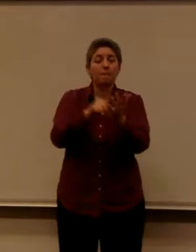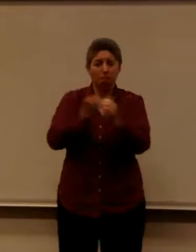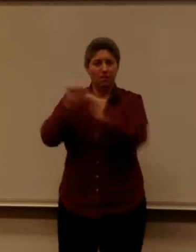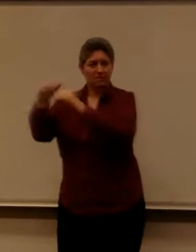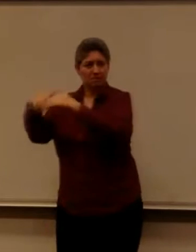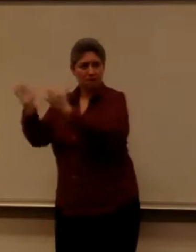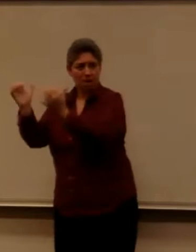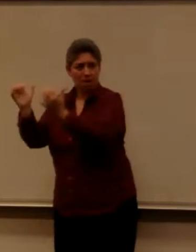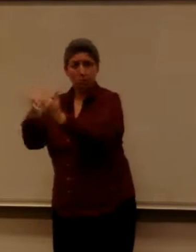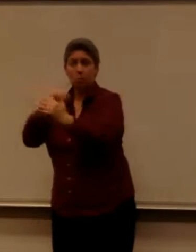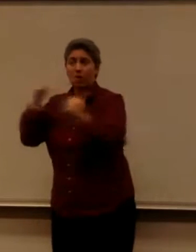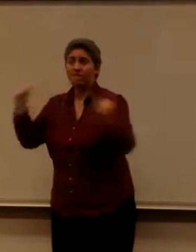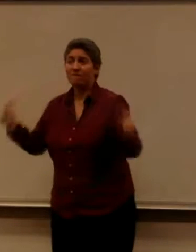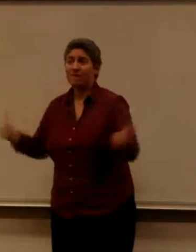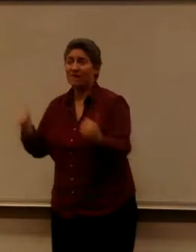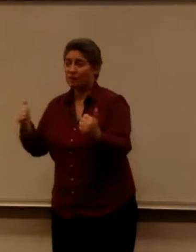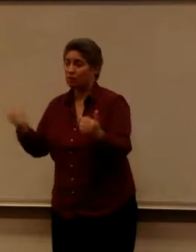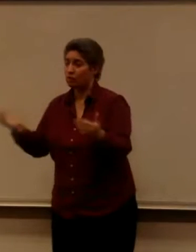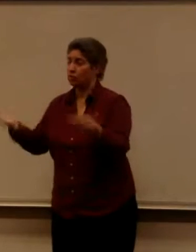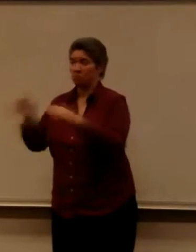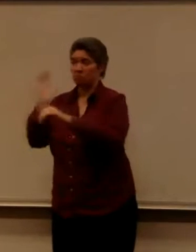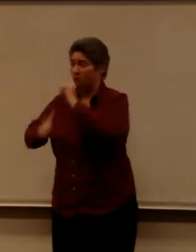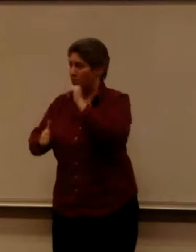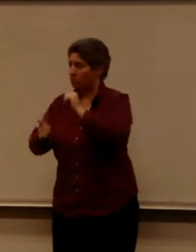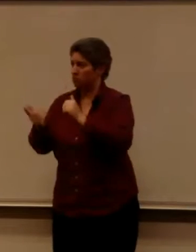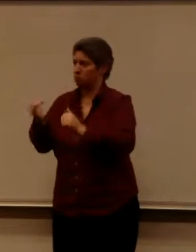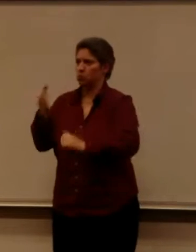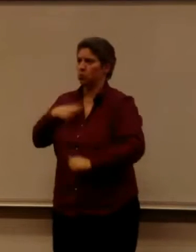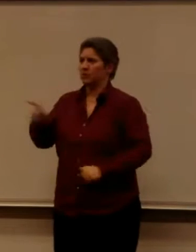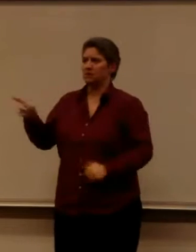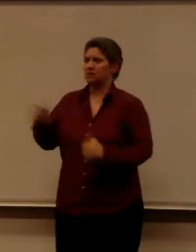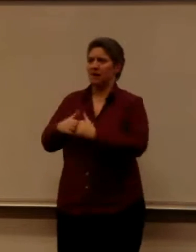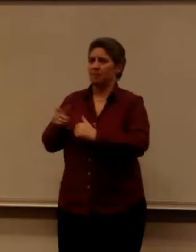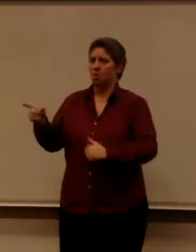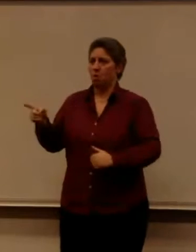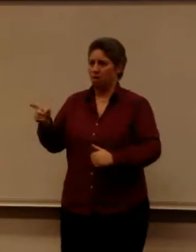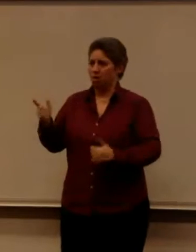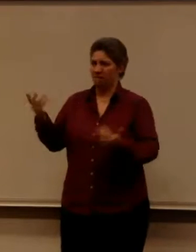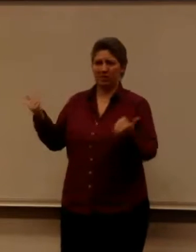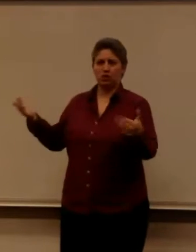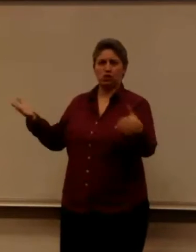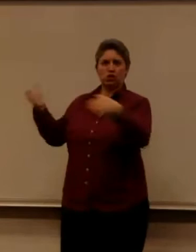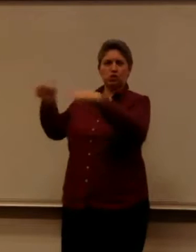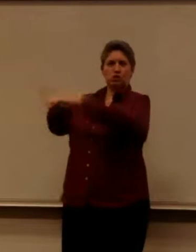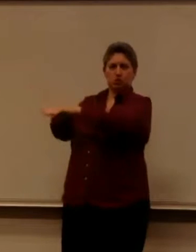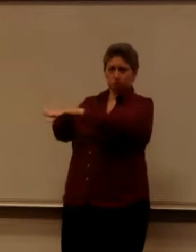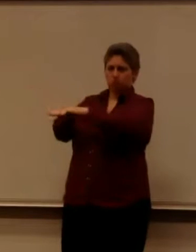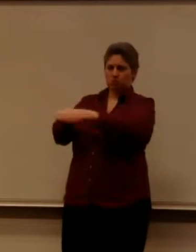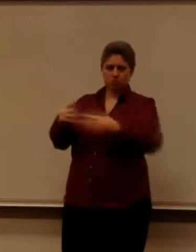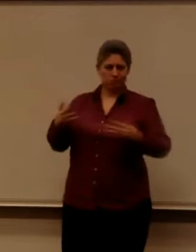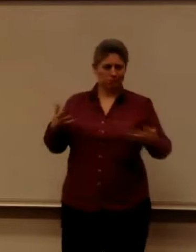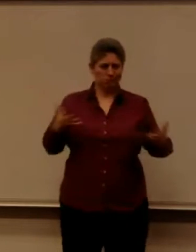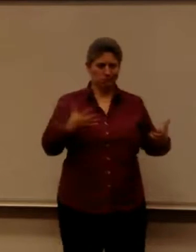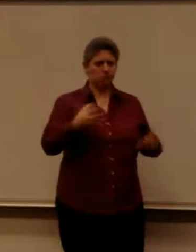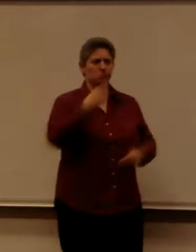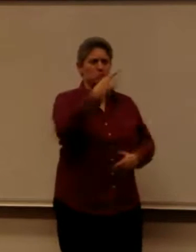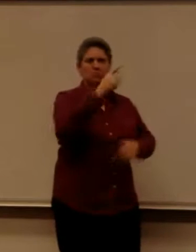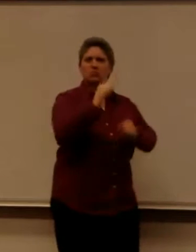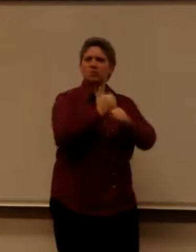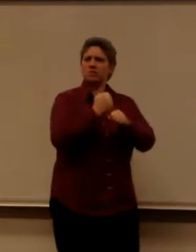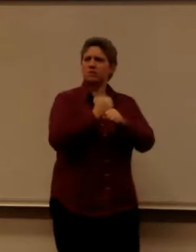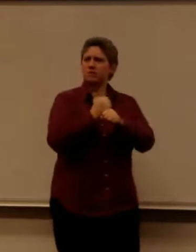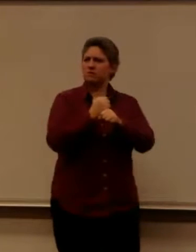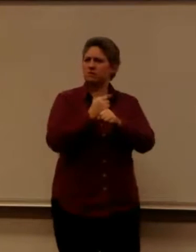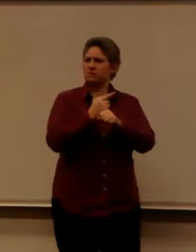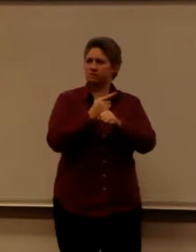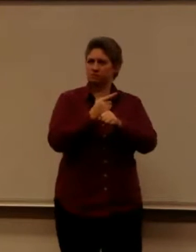legislation was passed, you know, that Facebook group was only related to the bill. So the contribution page wasn't needed, that page